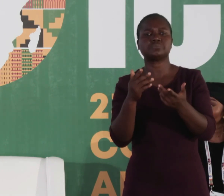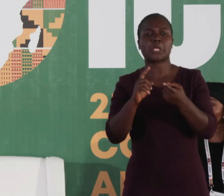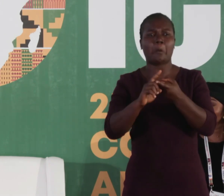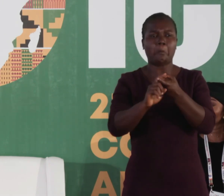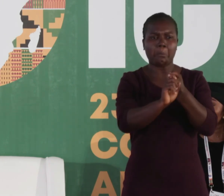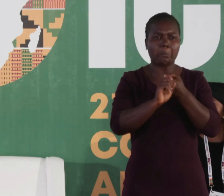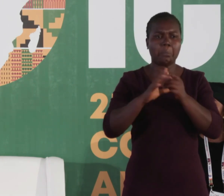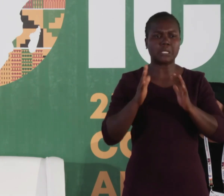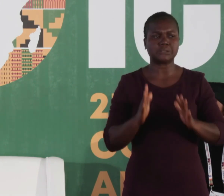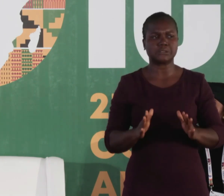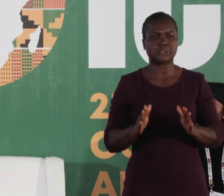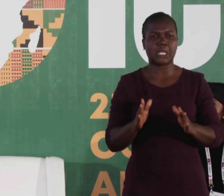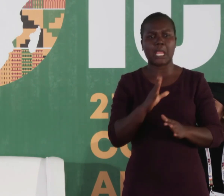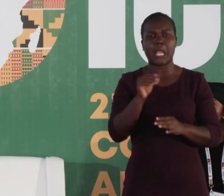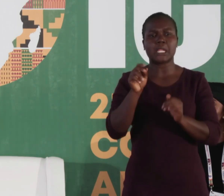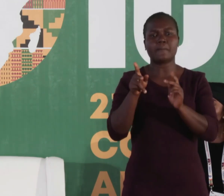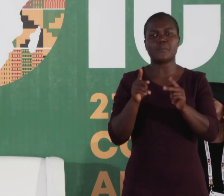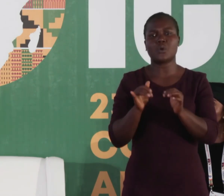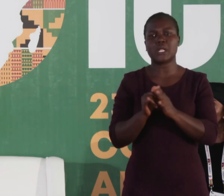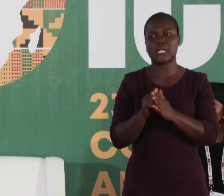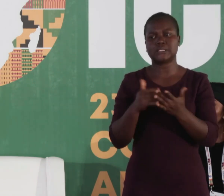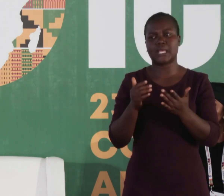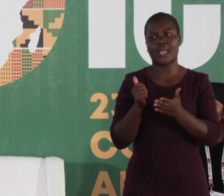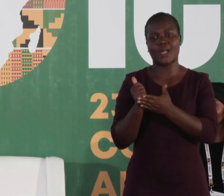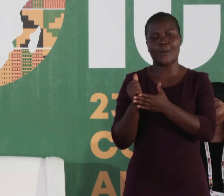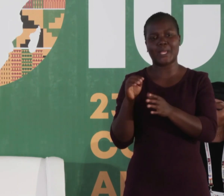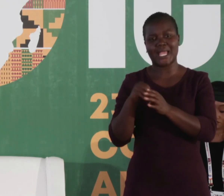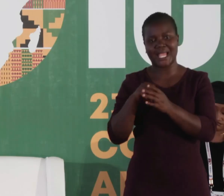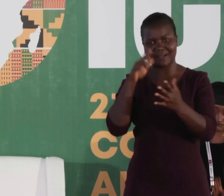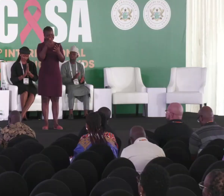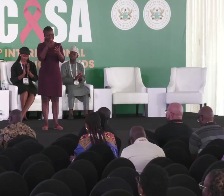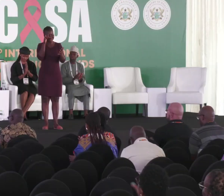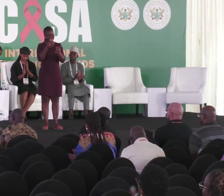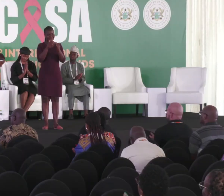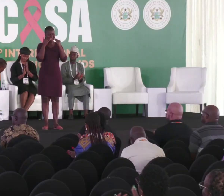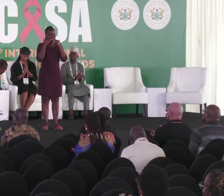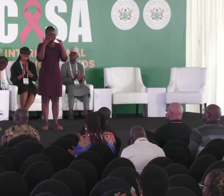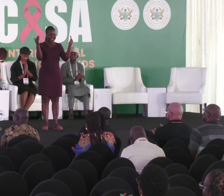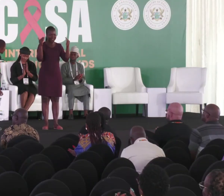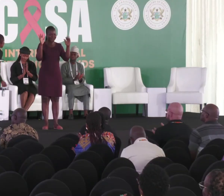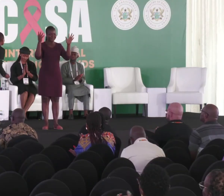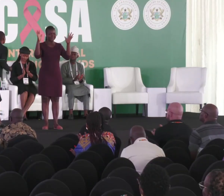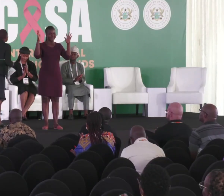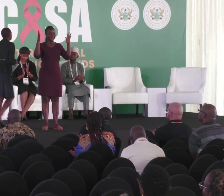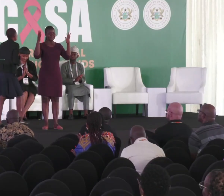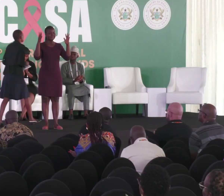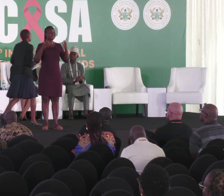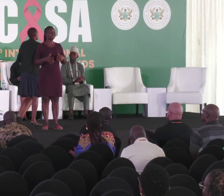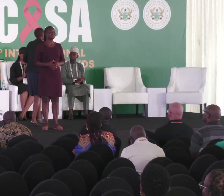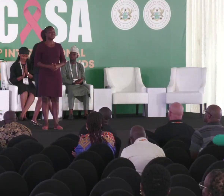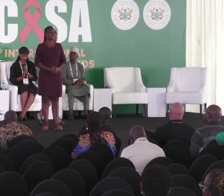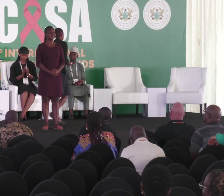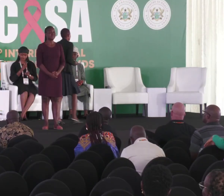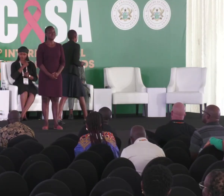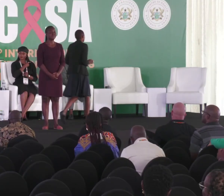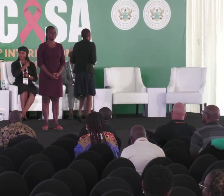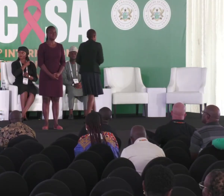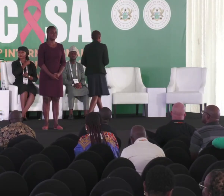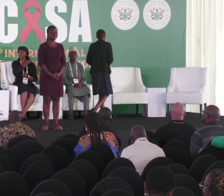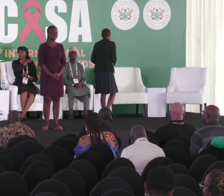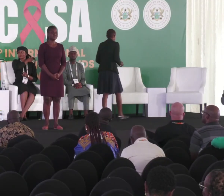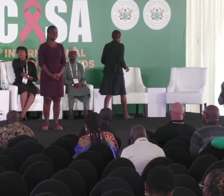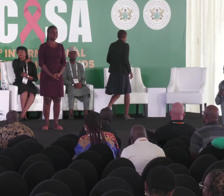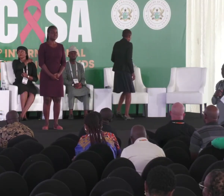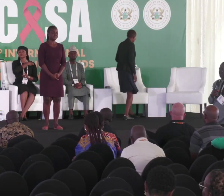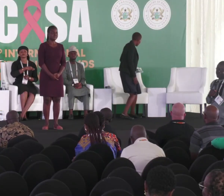this study. Thank you. Thank you, thank you. So